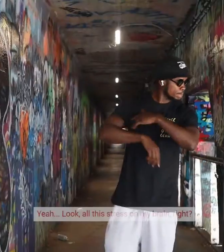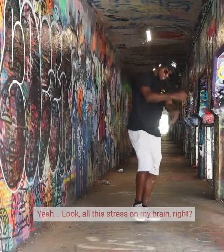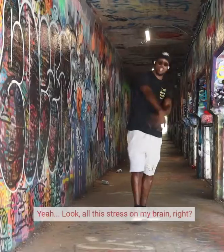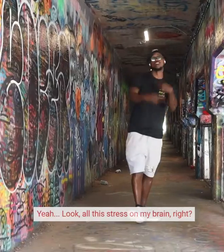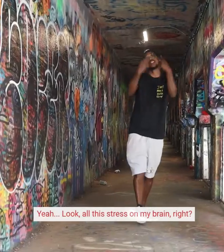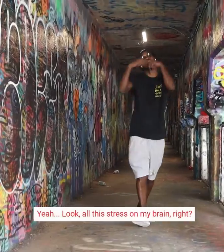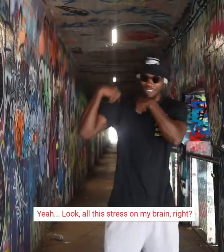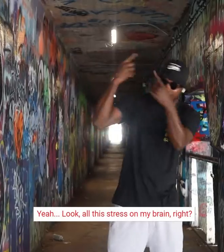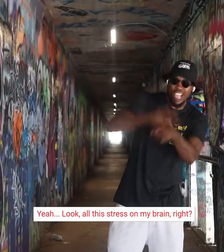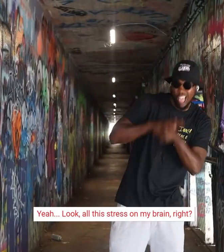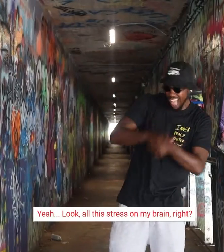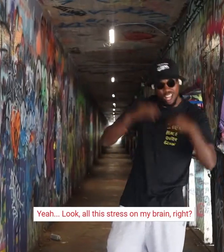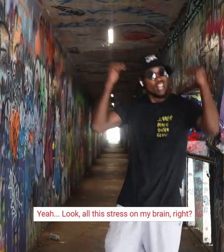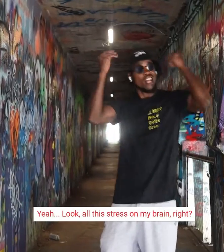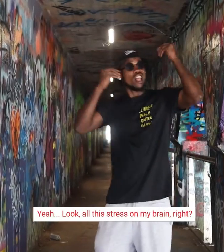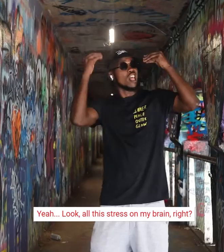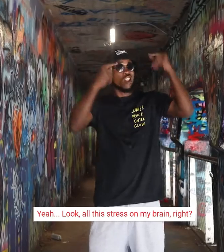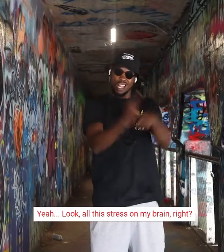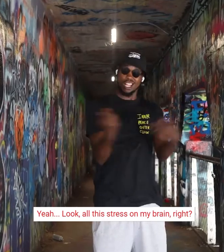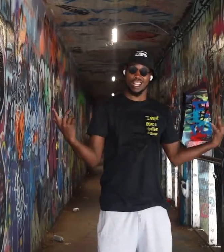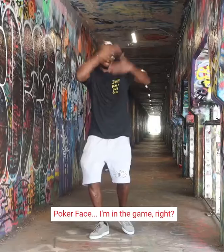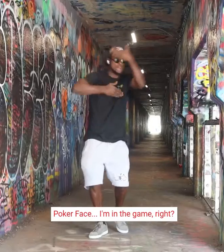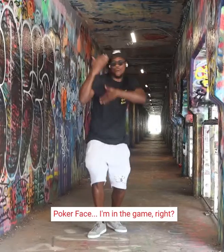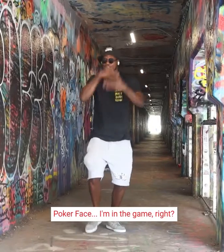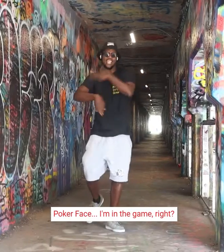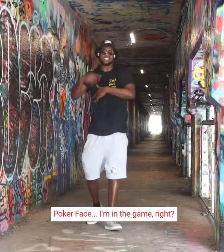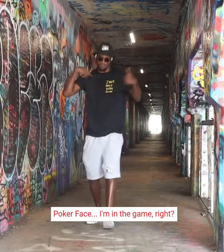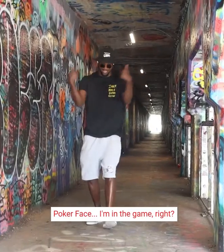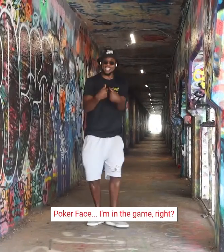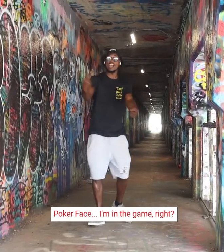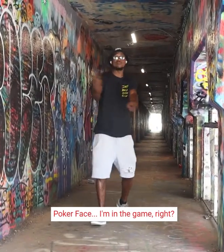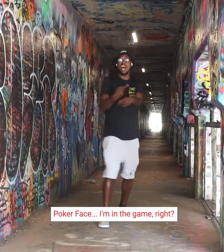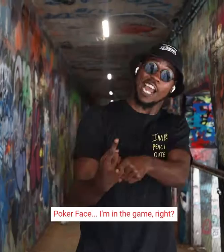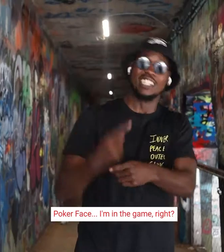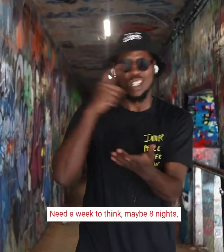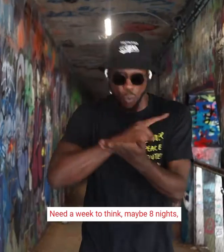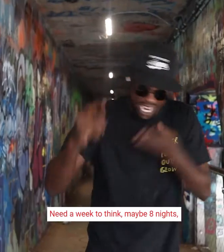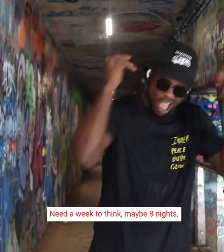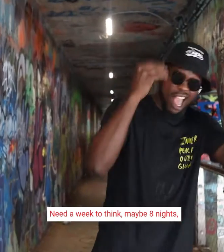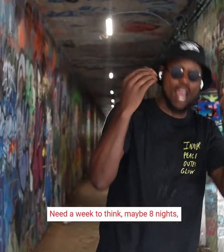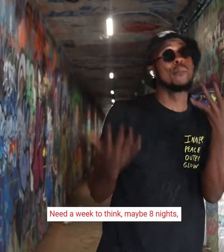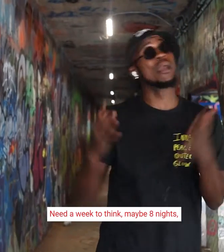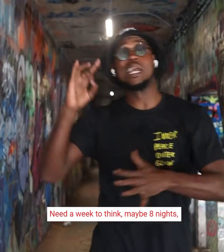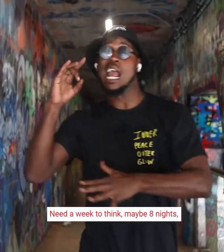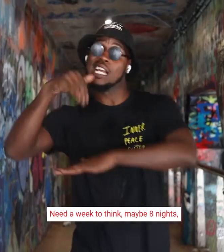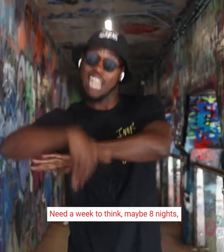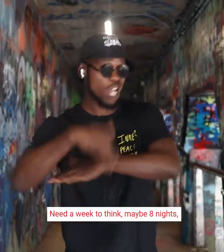Yeah, look, all that stress on my brain, right? Poker face, I'm in the game, right? Need a week to think, maybe eight nights